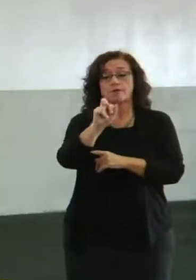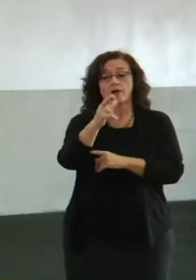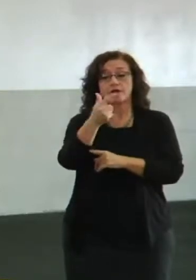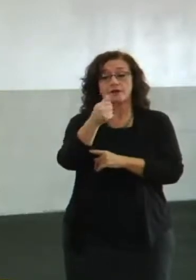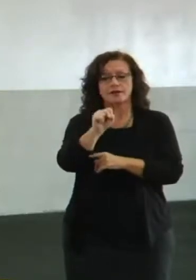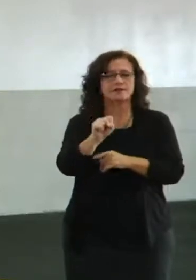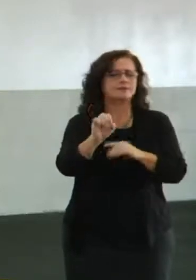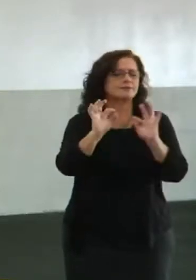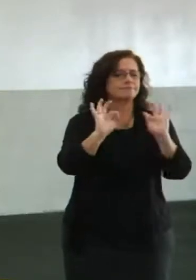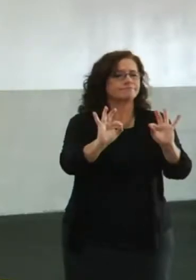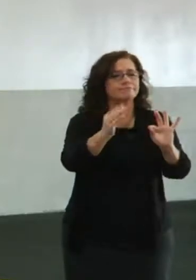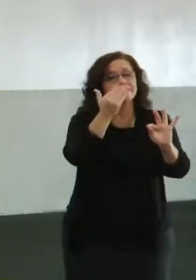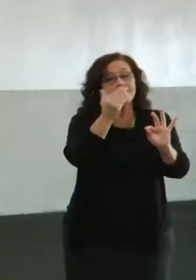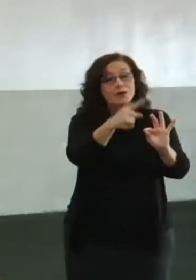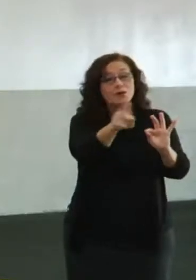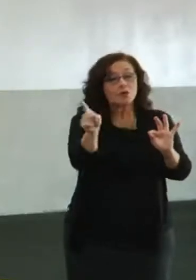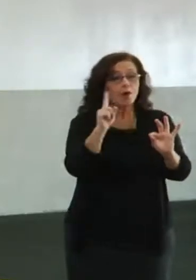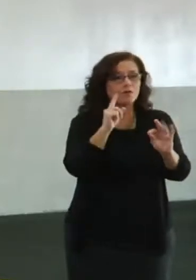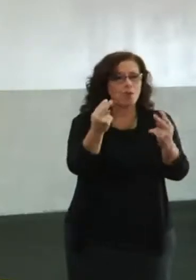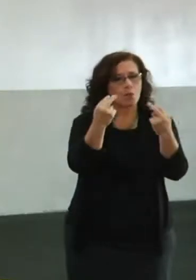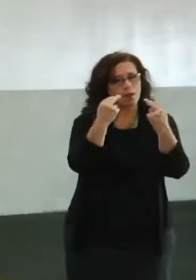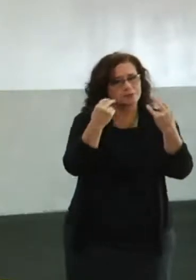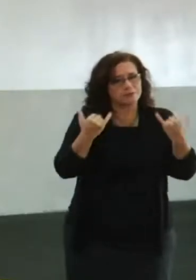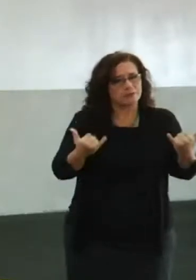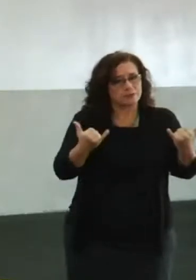today, and be safe.